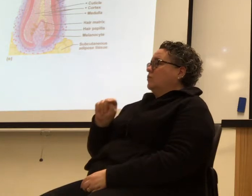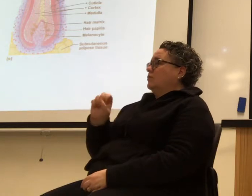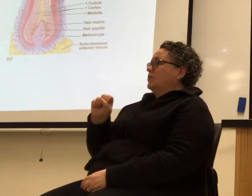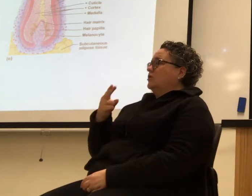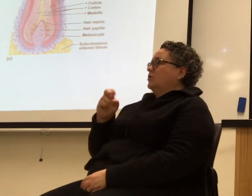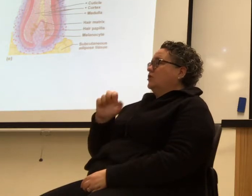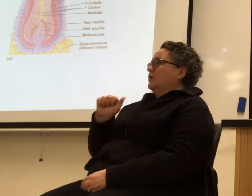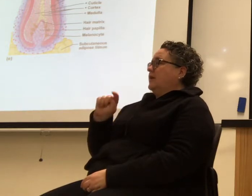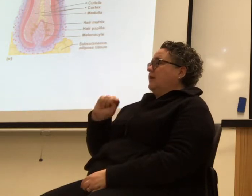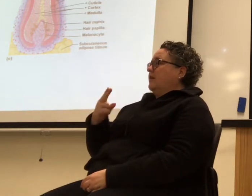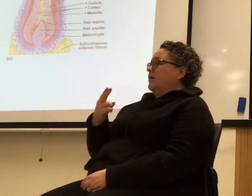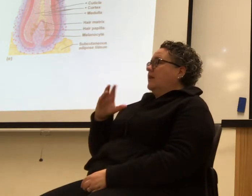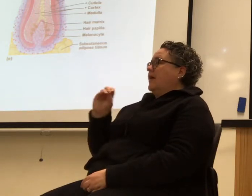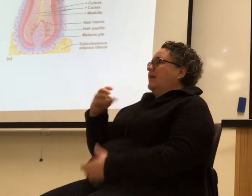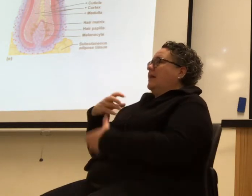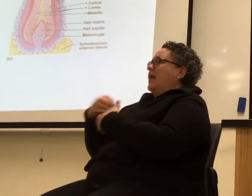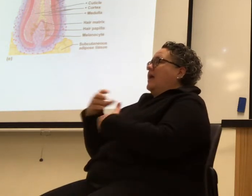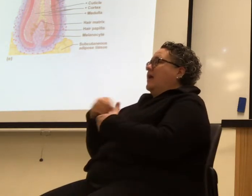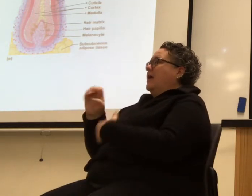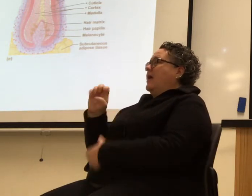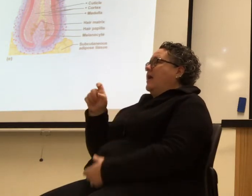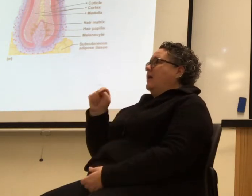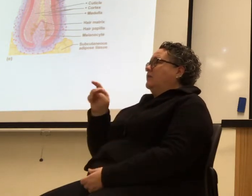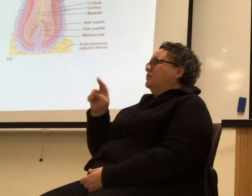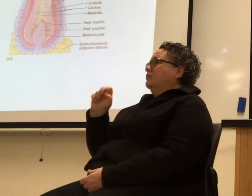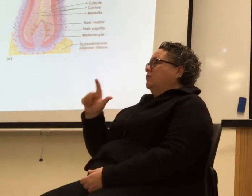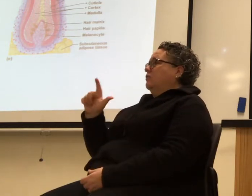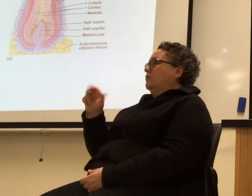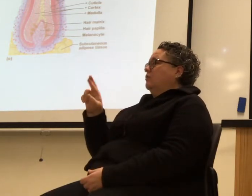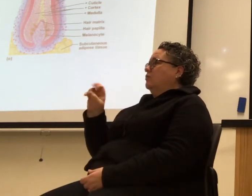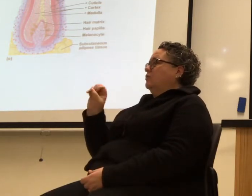sheath. Let's see